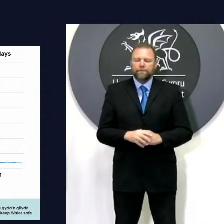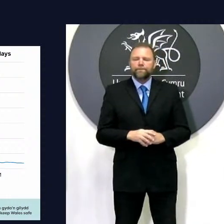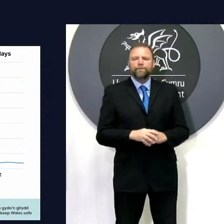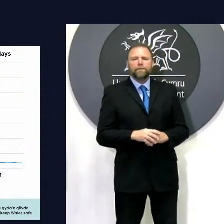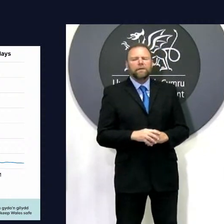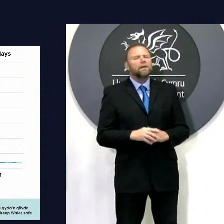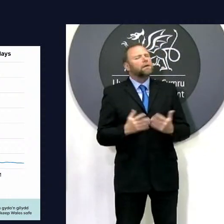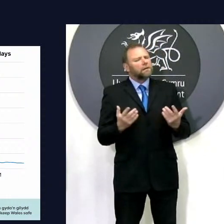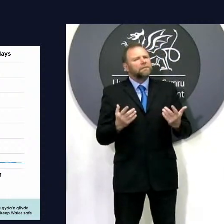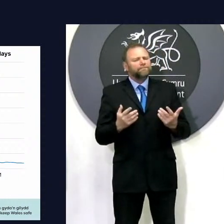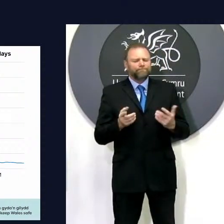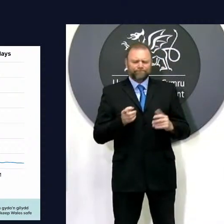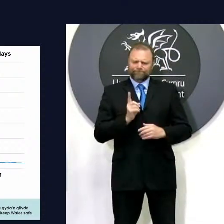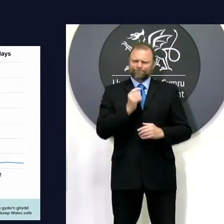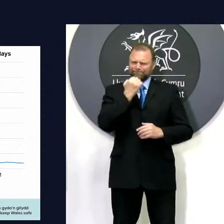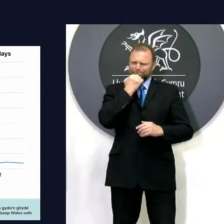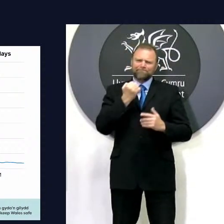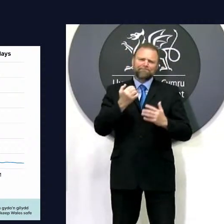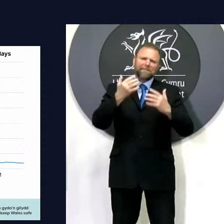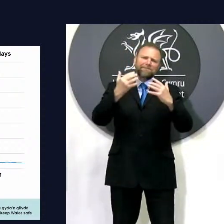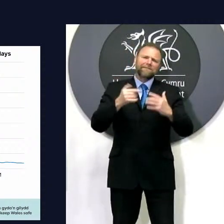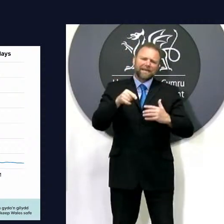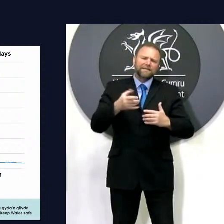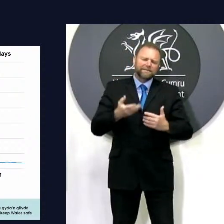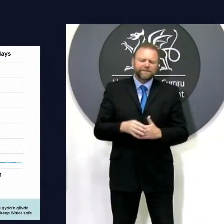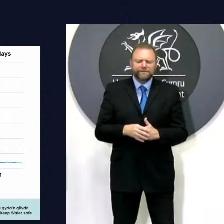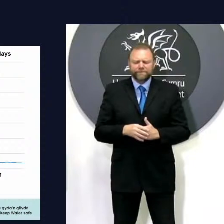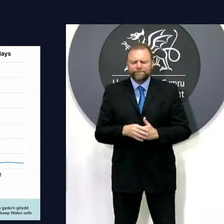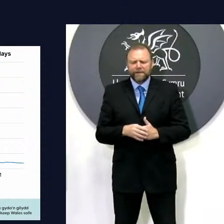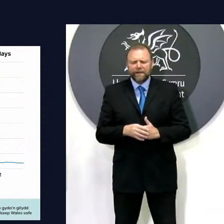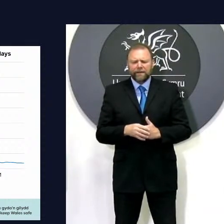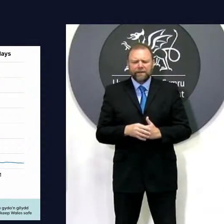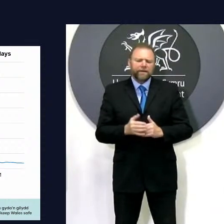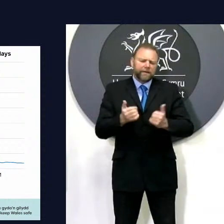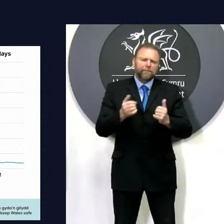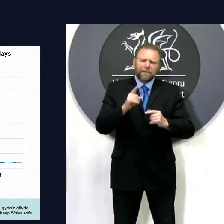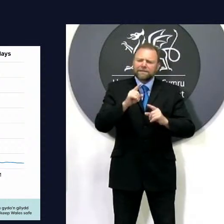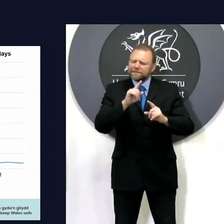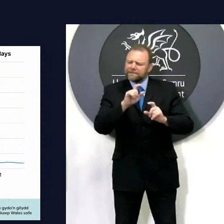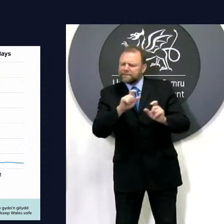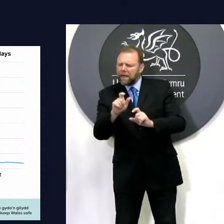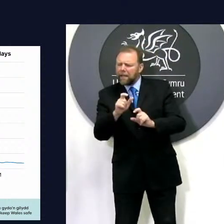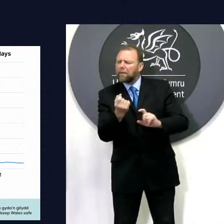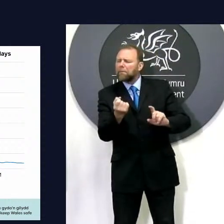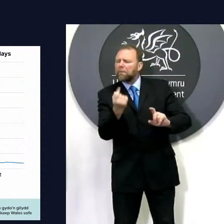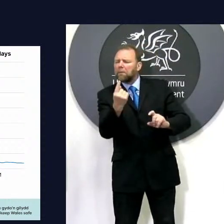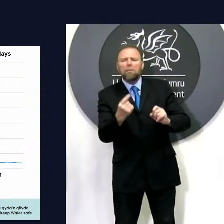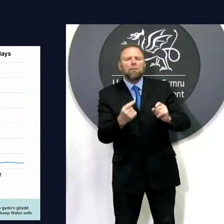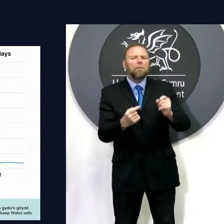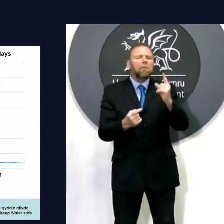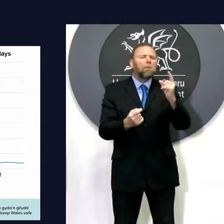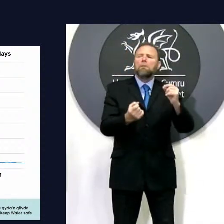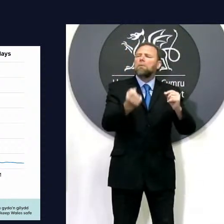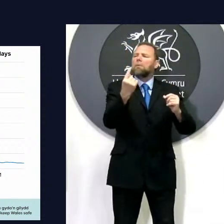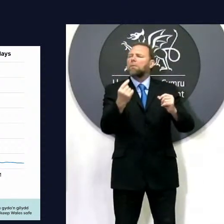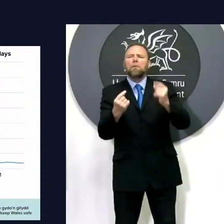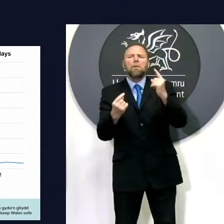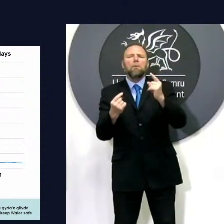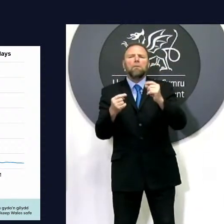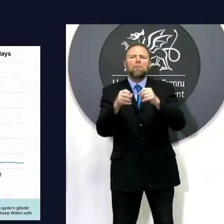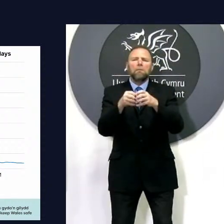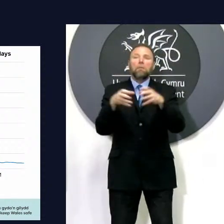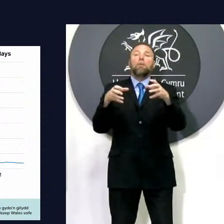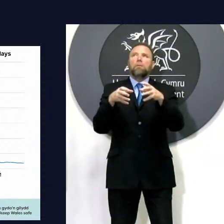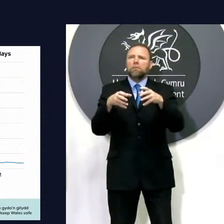course, behind some of those figures, we do see continued clusters of cases, and they've been traced back